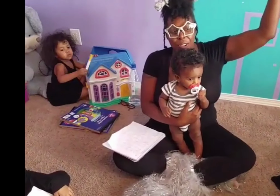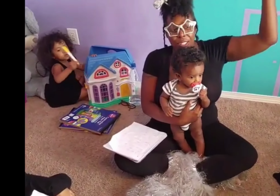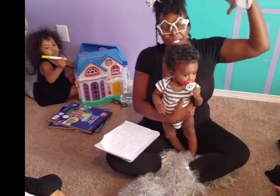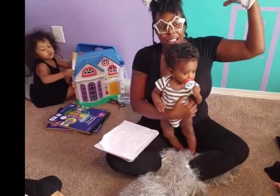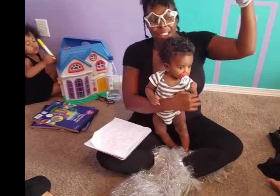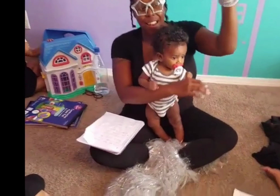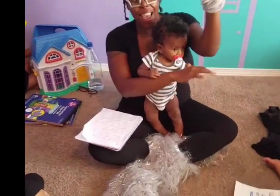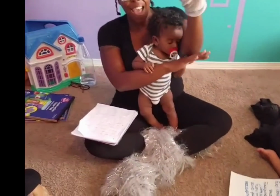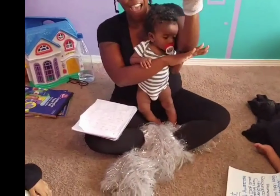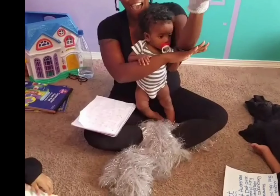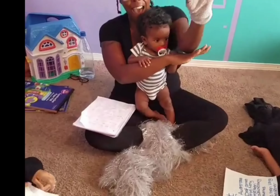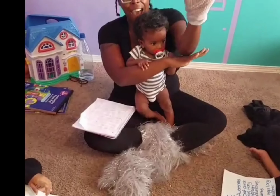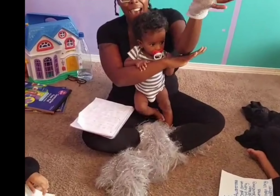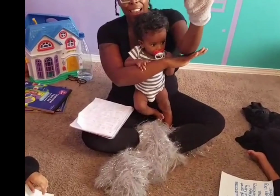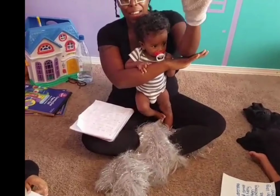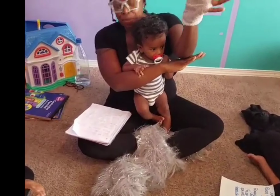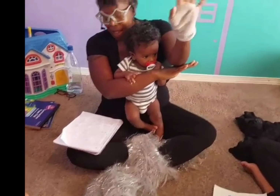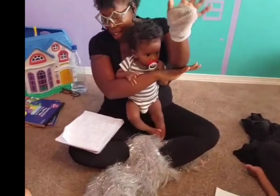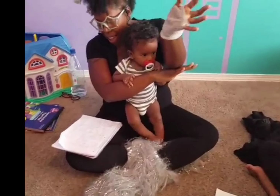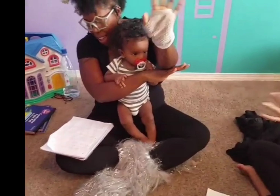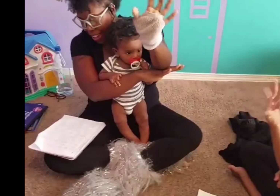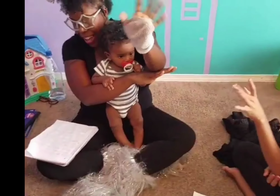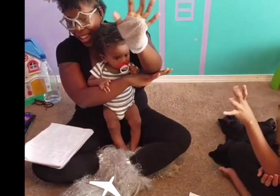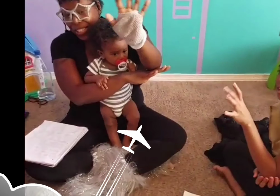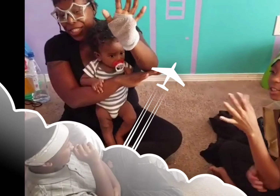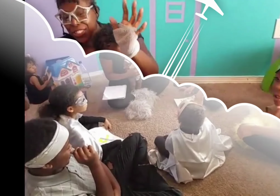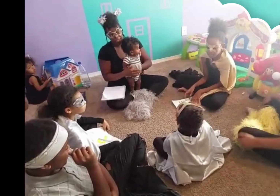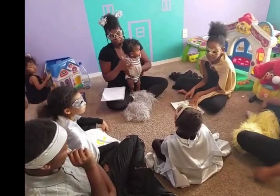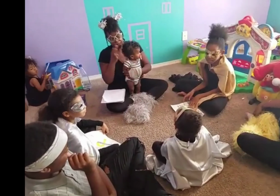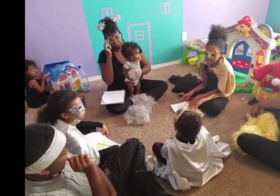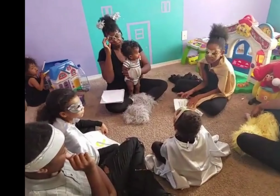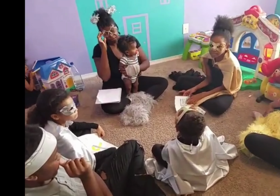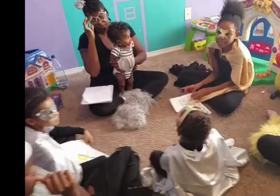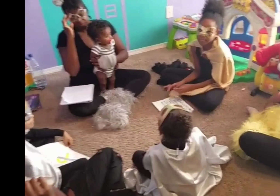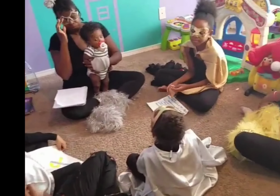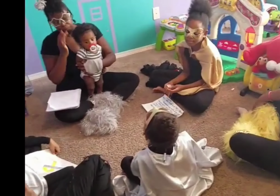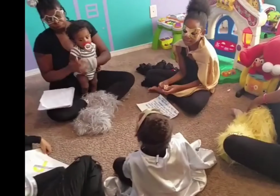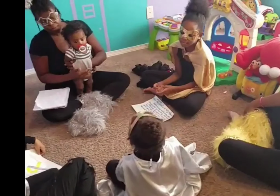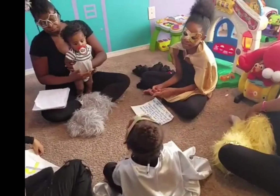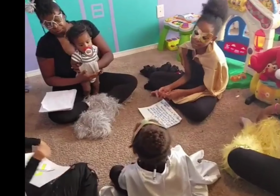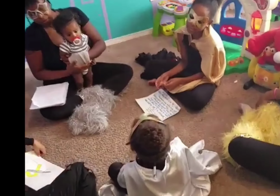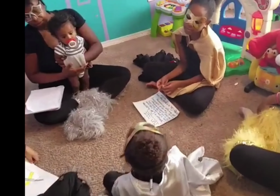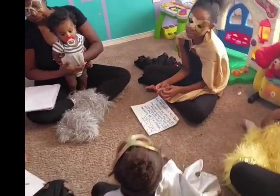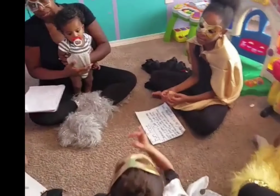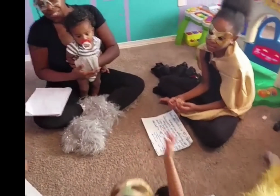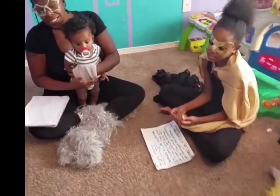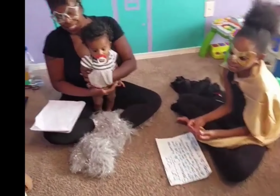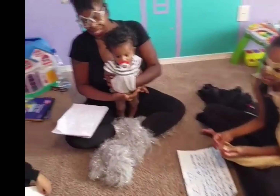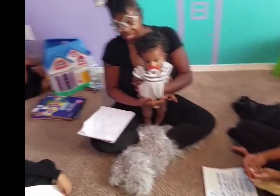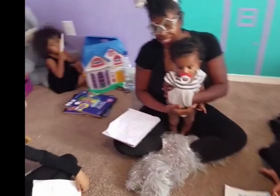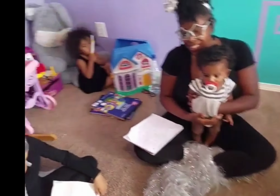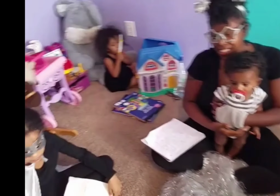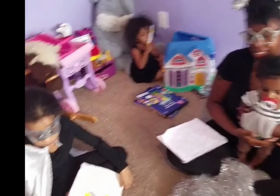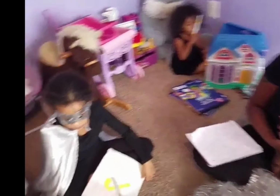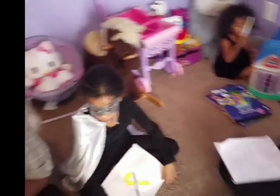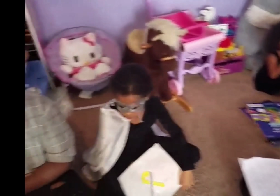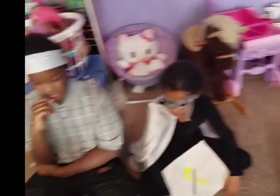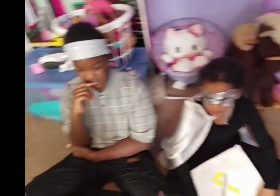Golden Sun, hiding behind the tree. Thank you, thank you, I will say. Thank you,